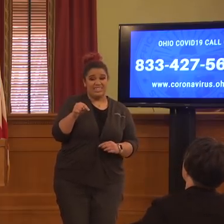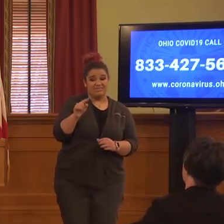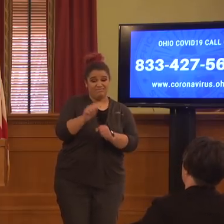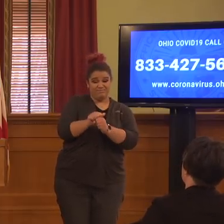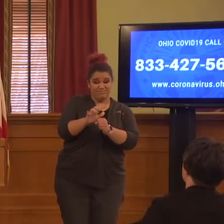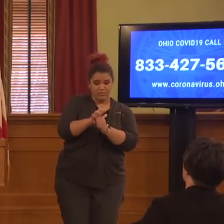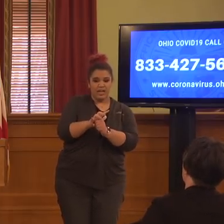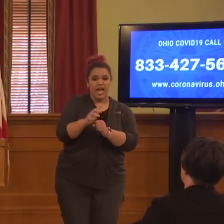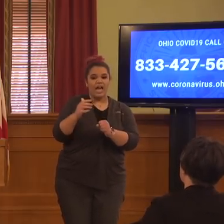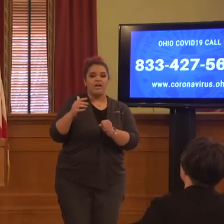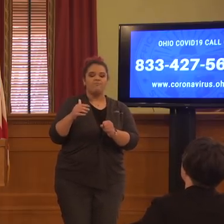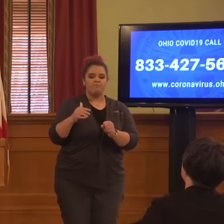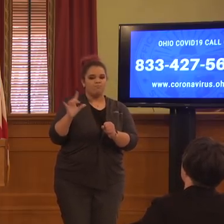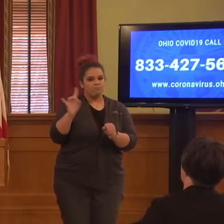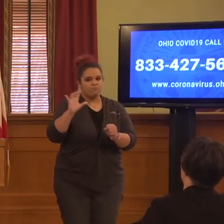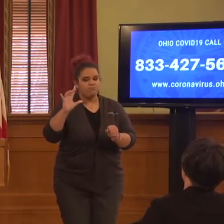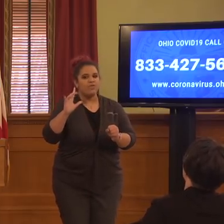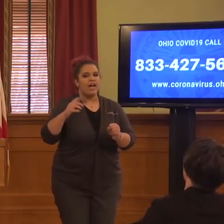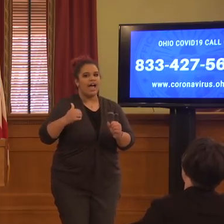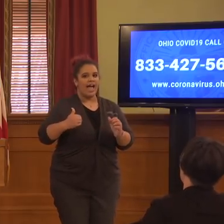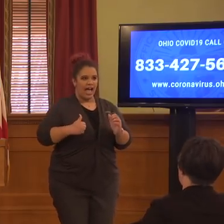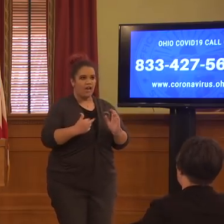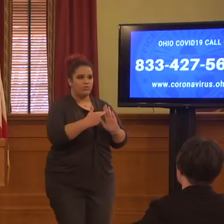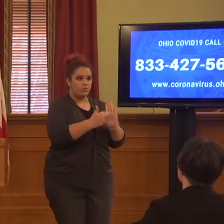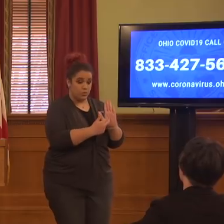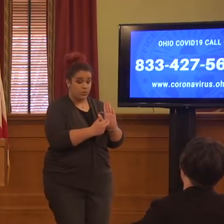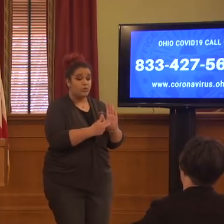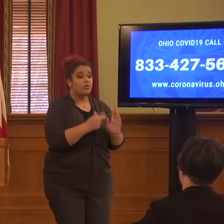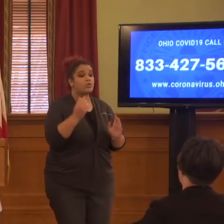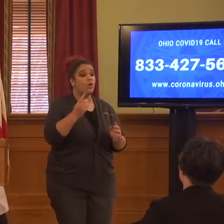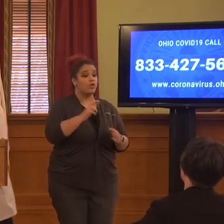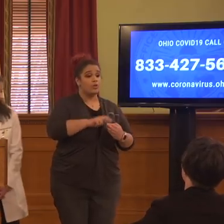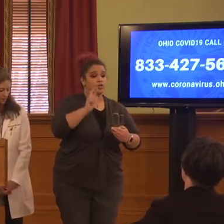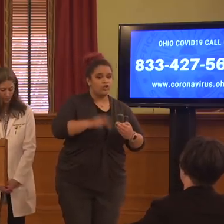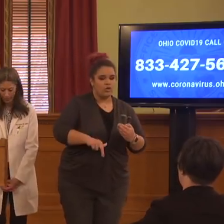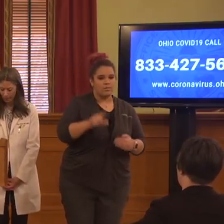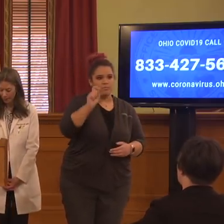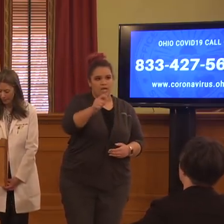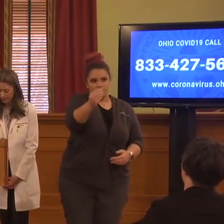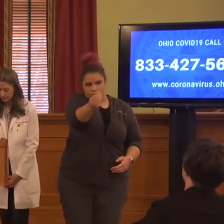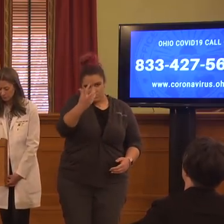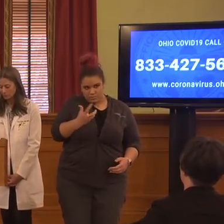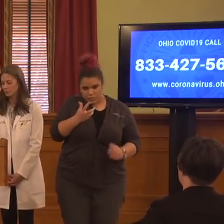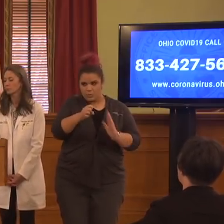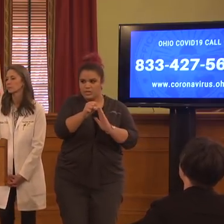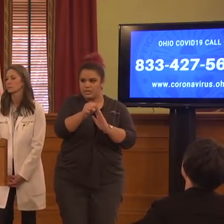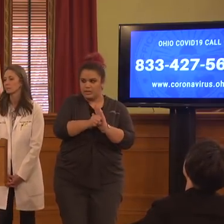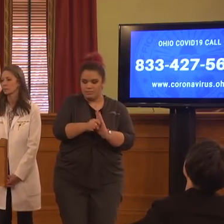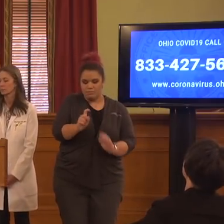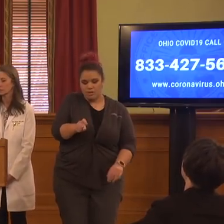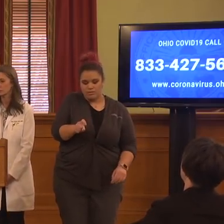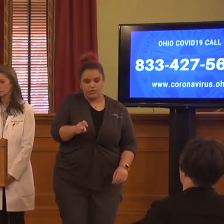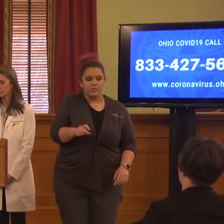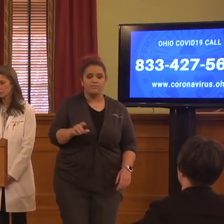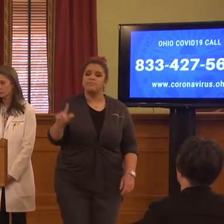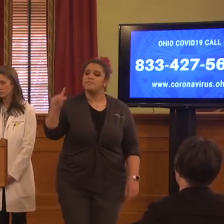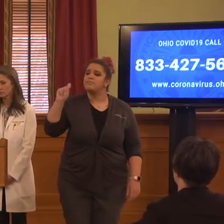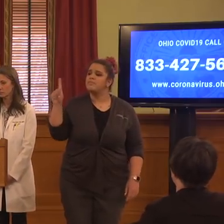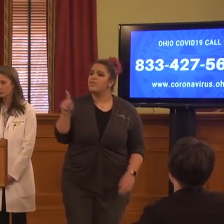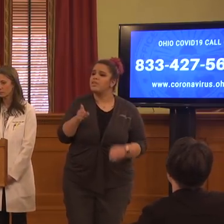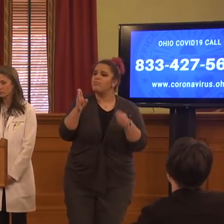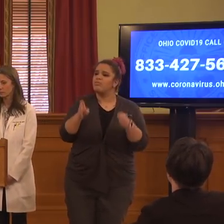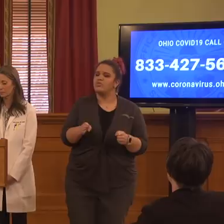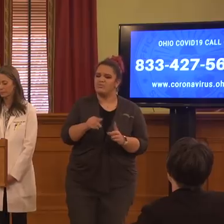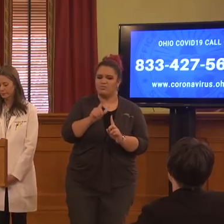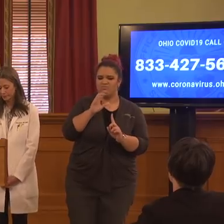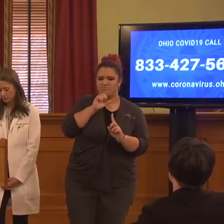the state should receive all lab results, public or private. Dr. Acton, can you tell us about the 55-year-old? How long had this person been